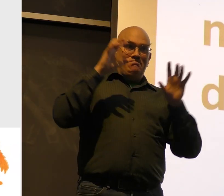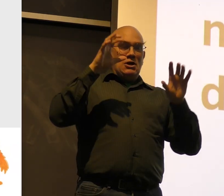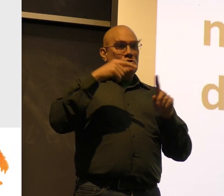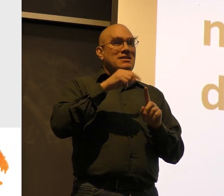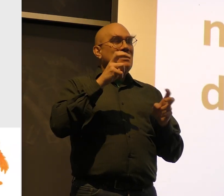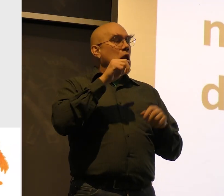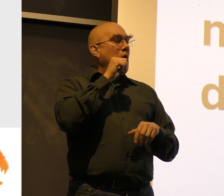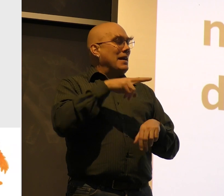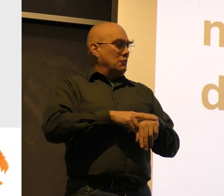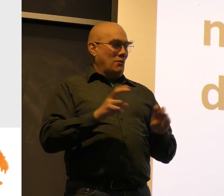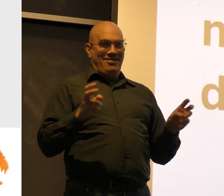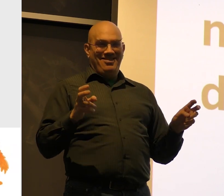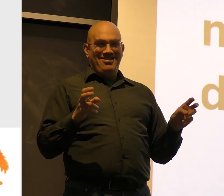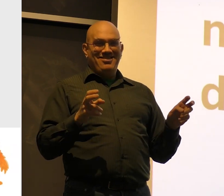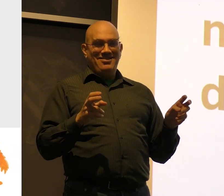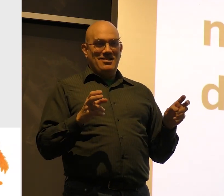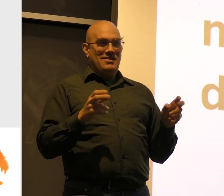monster. It's not natural.